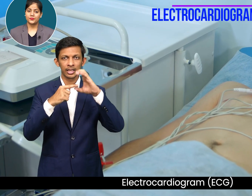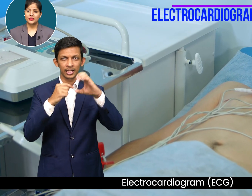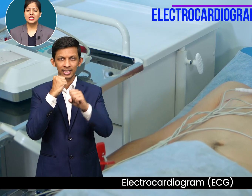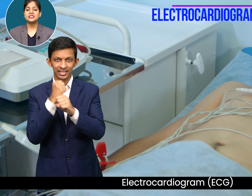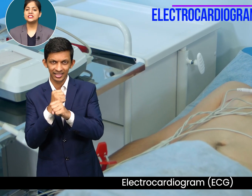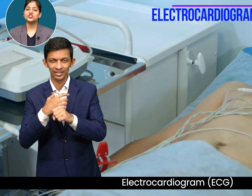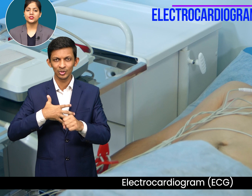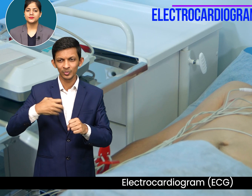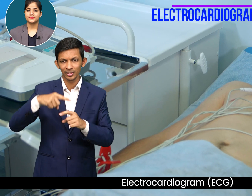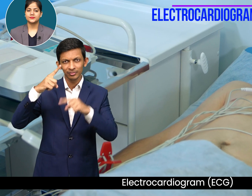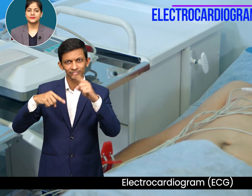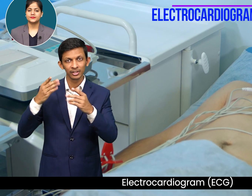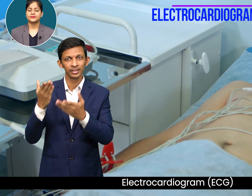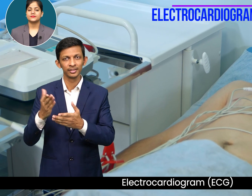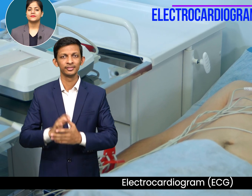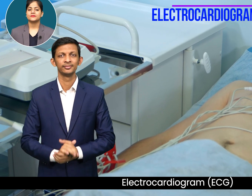Electrocardiogram (ECG).